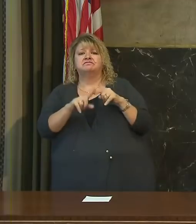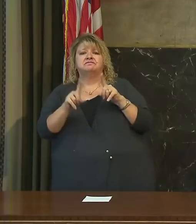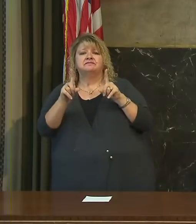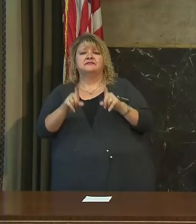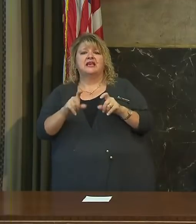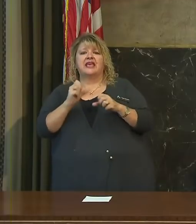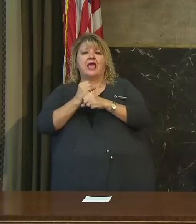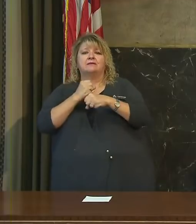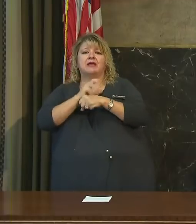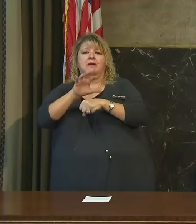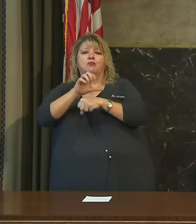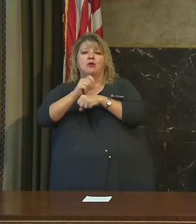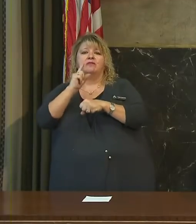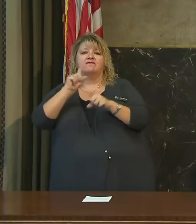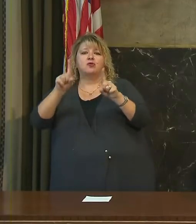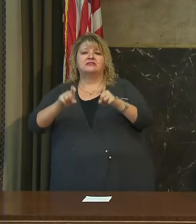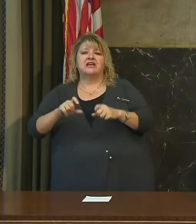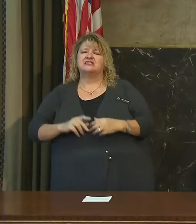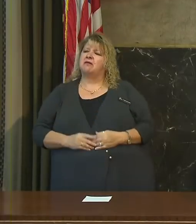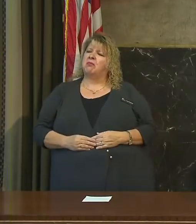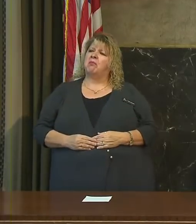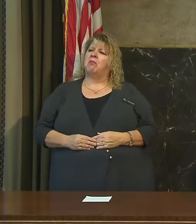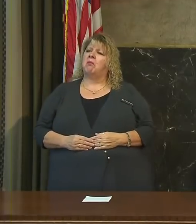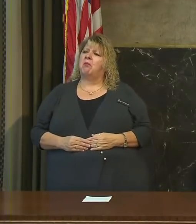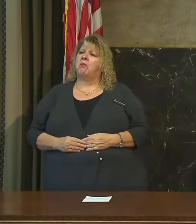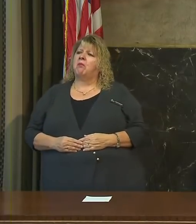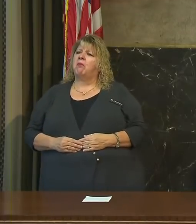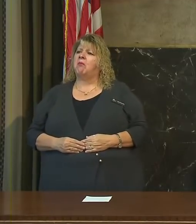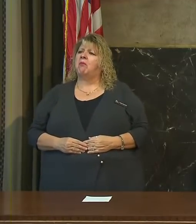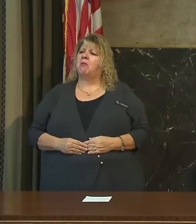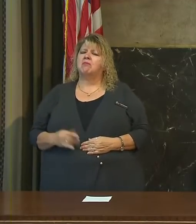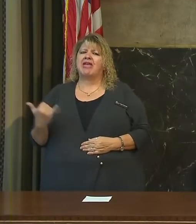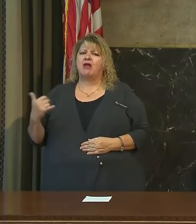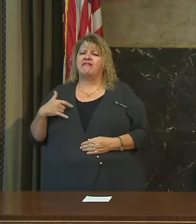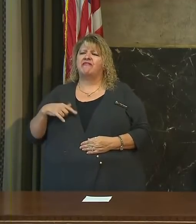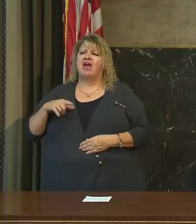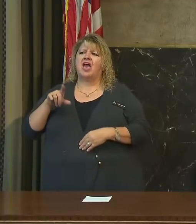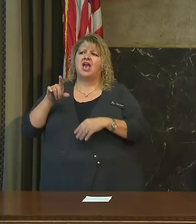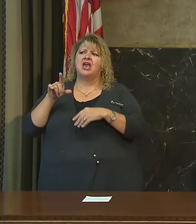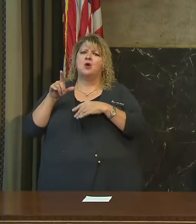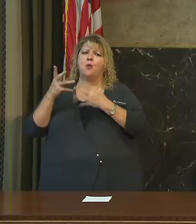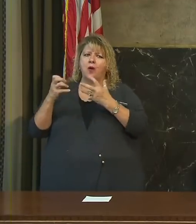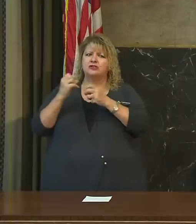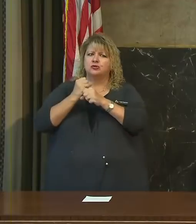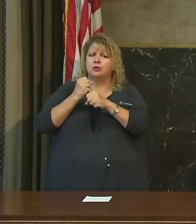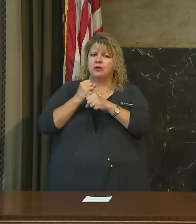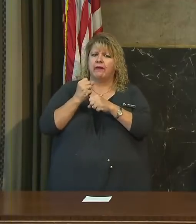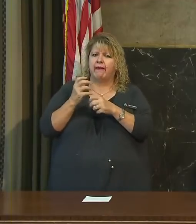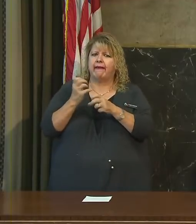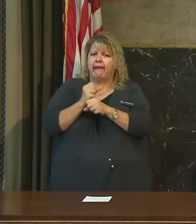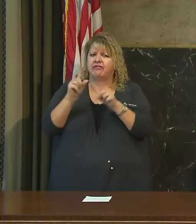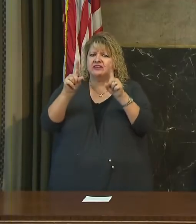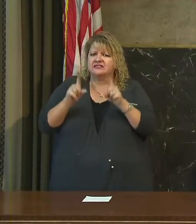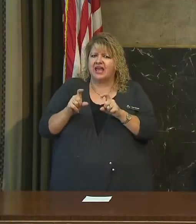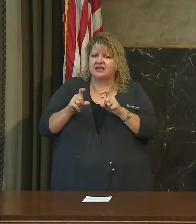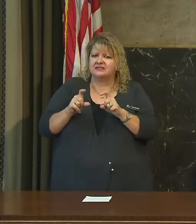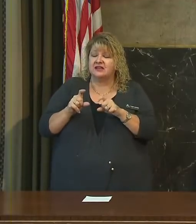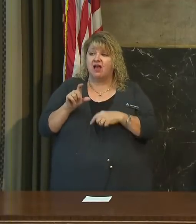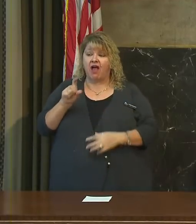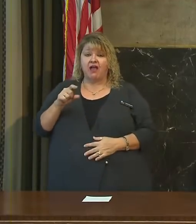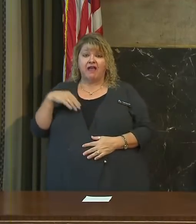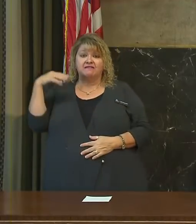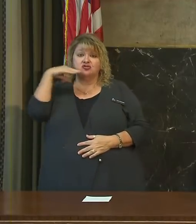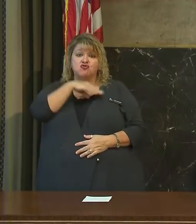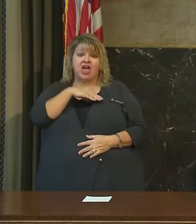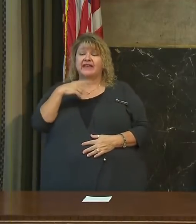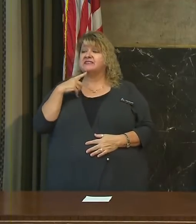to schedule a test. And so I'm wondering if that's the case and if people have to then say they're unvaccinated to schedule a